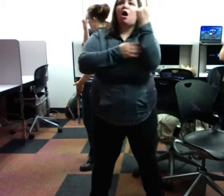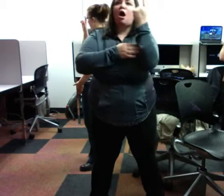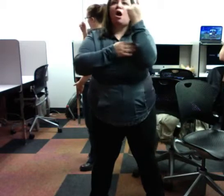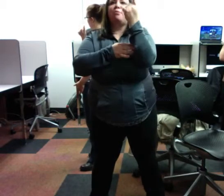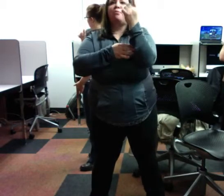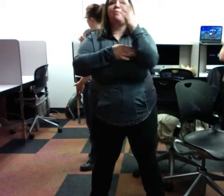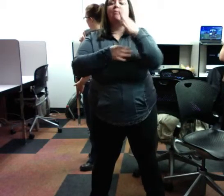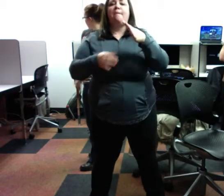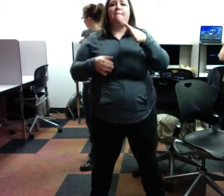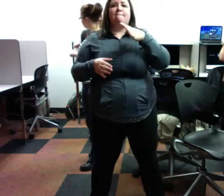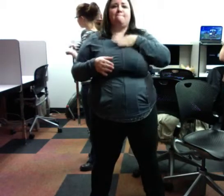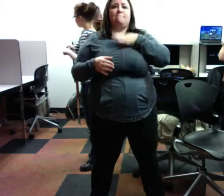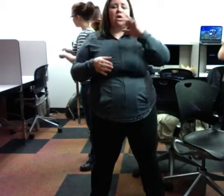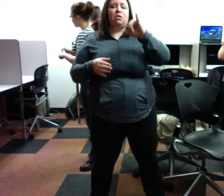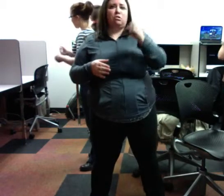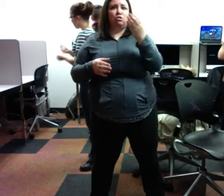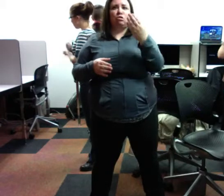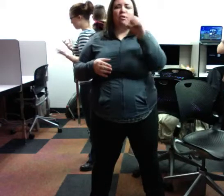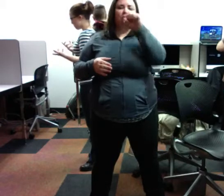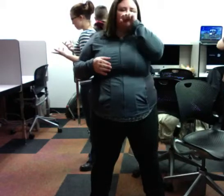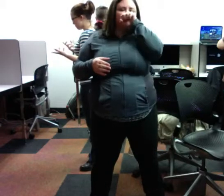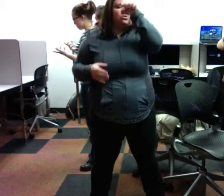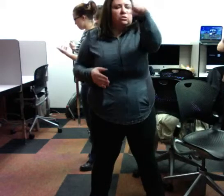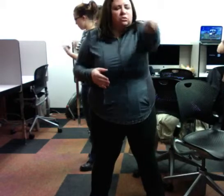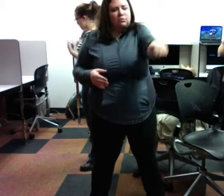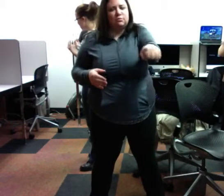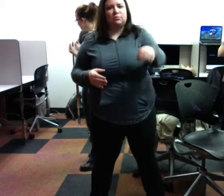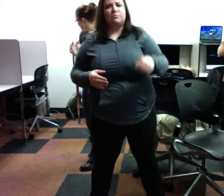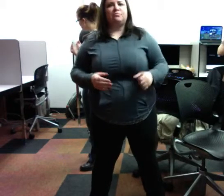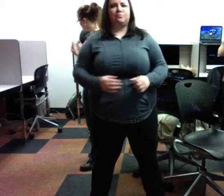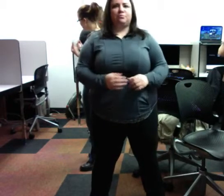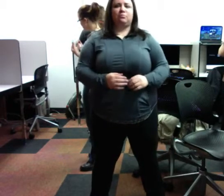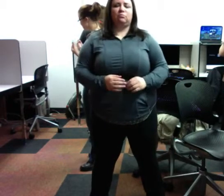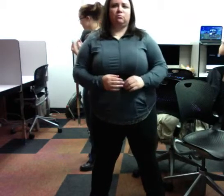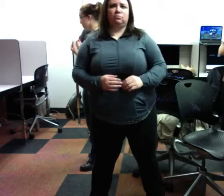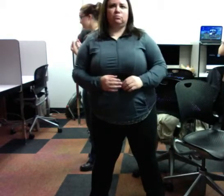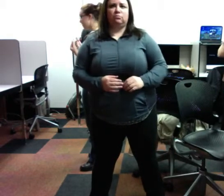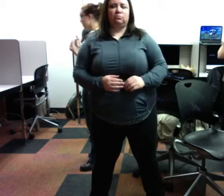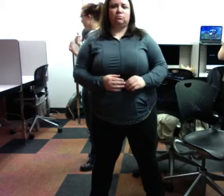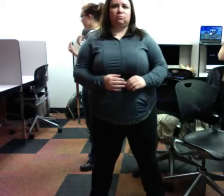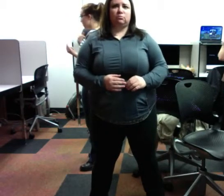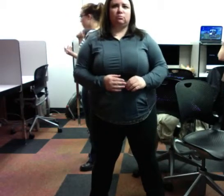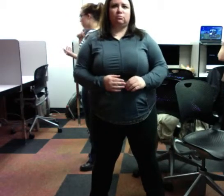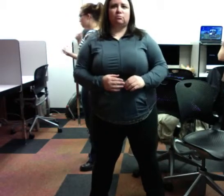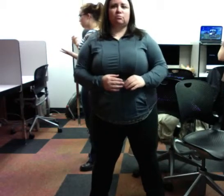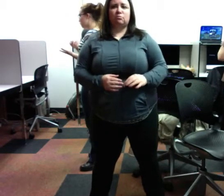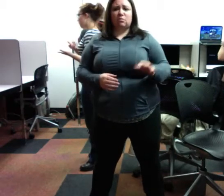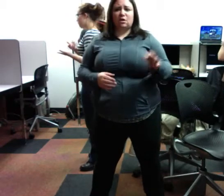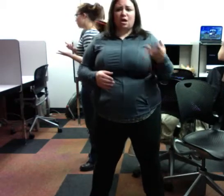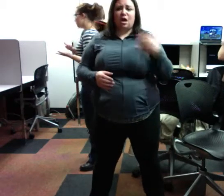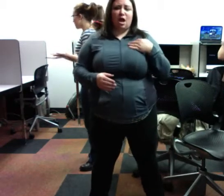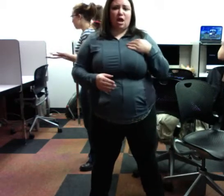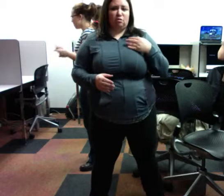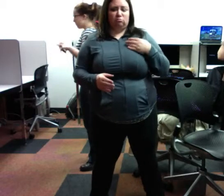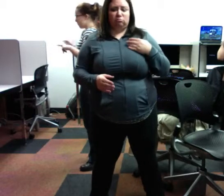turn of events at Apple had not changed that one bit. I'd been rejected, but I was still in love. And so I decided to